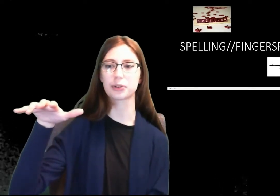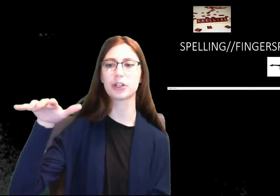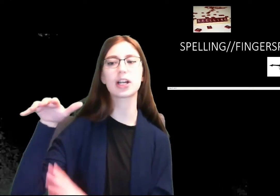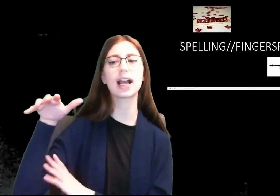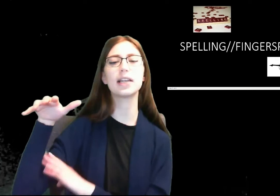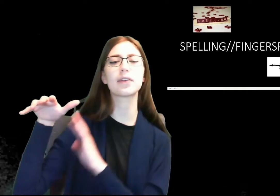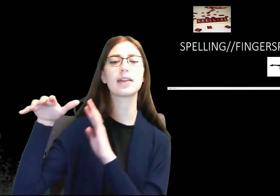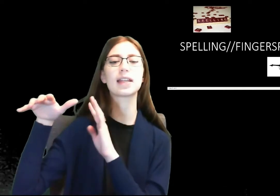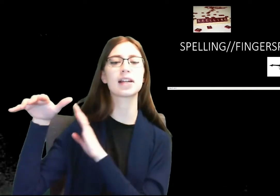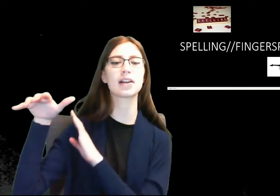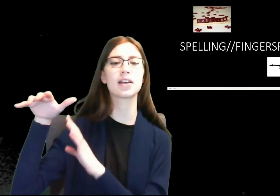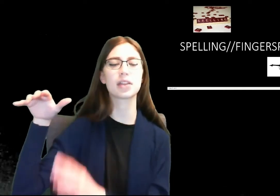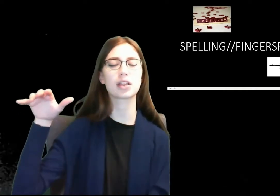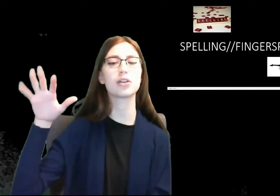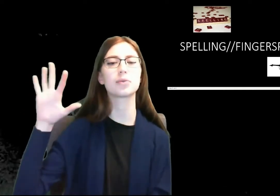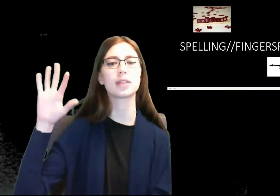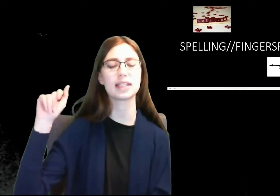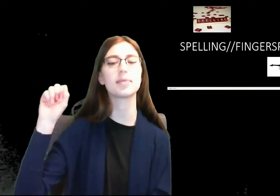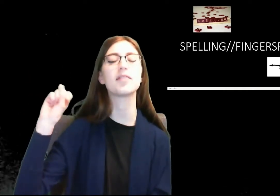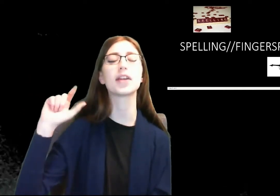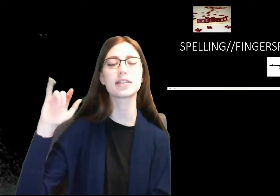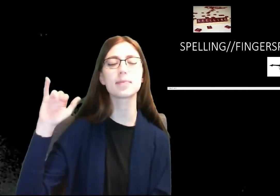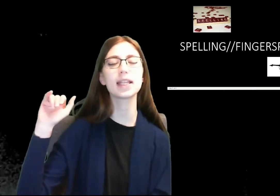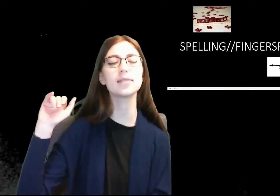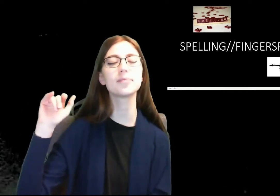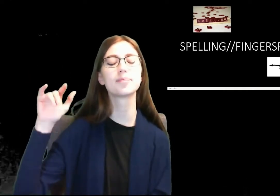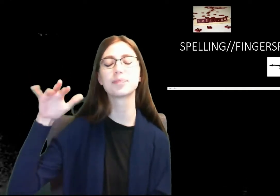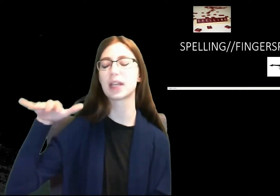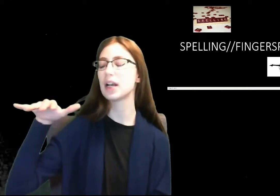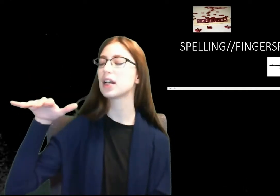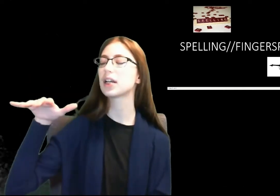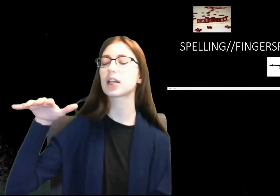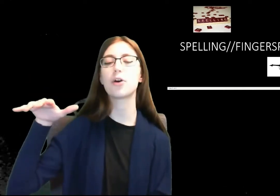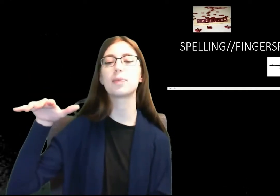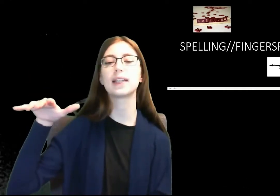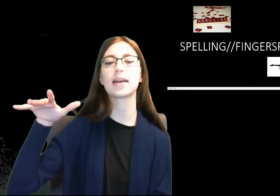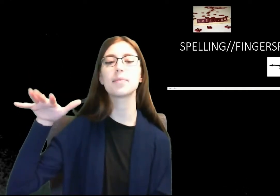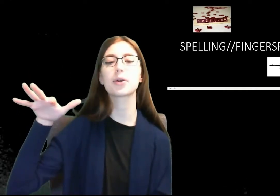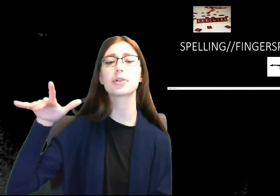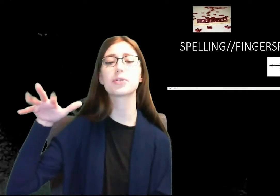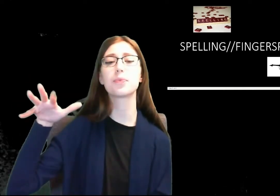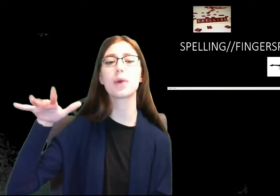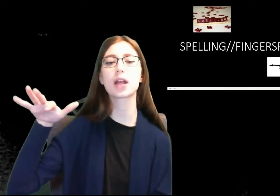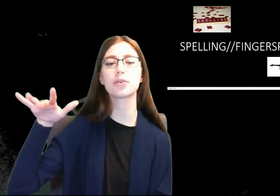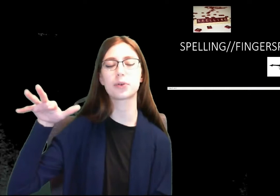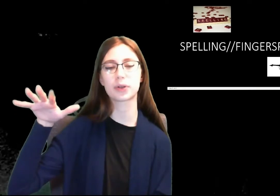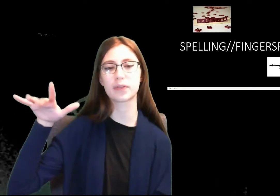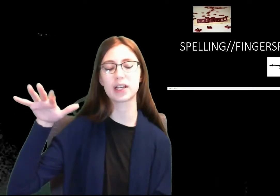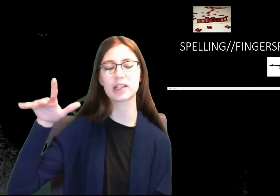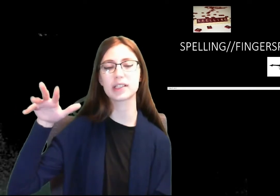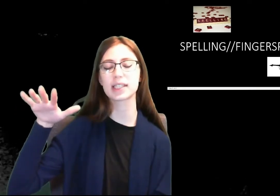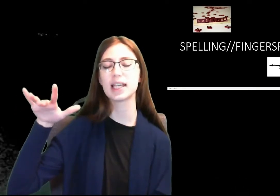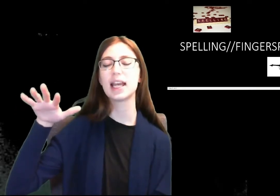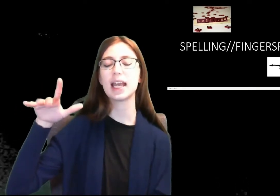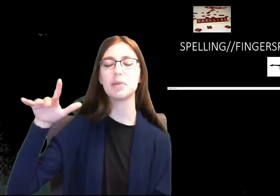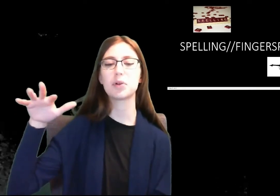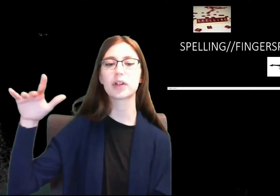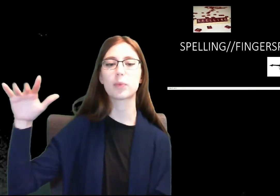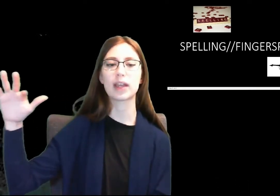shoulder, kind of in the area that you need to be finger spelling. You can open that up. You're going to wiggle your fingers and move it away from